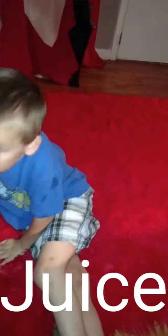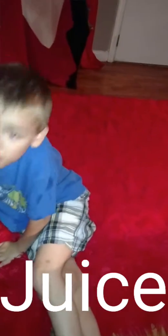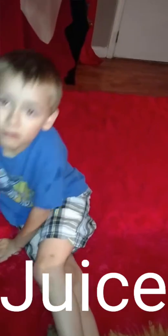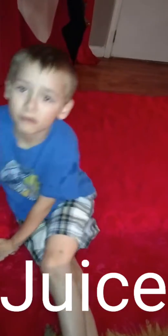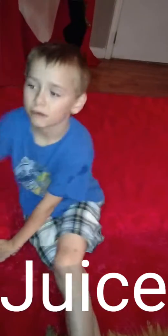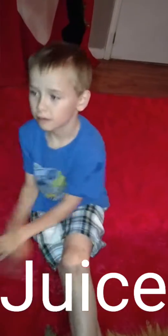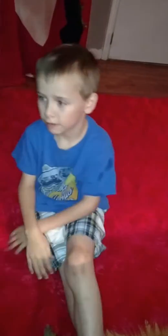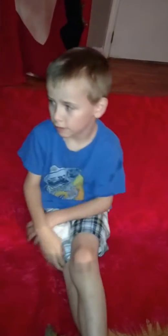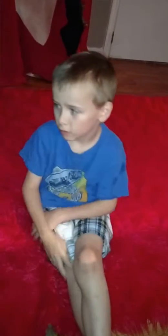Sign Juice.